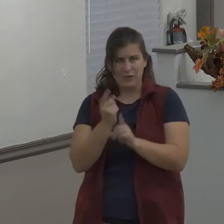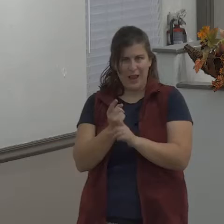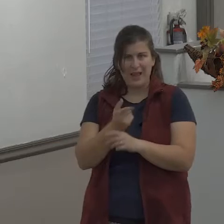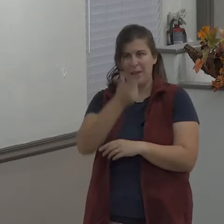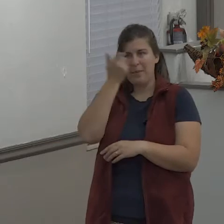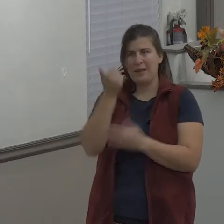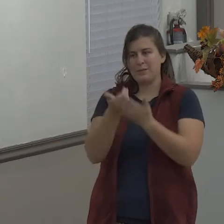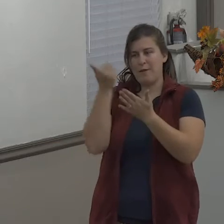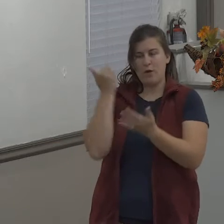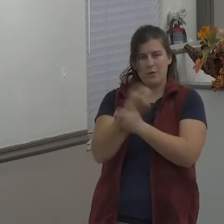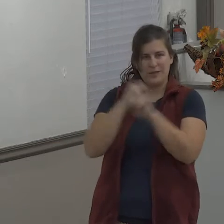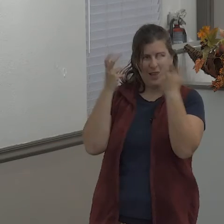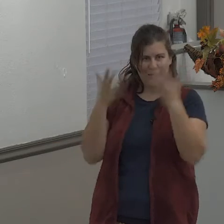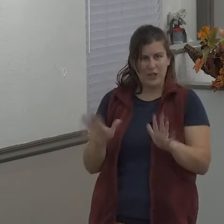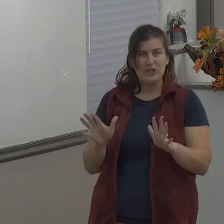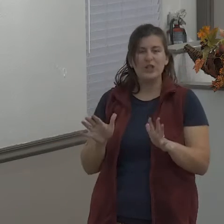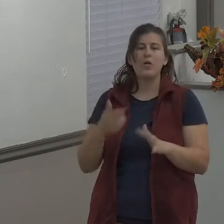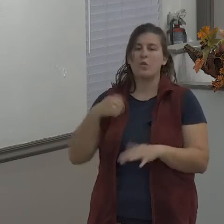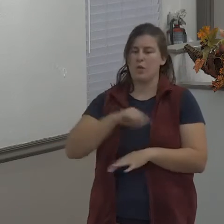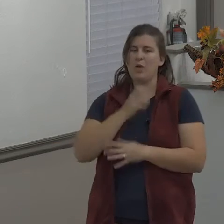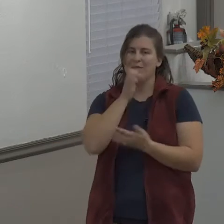were before we got saved.